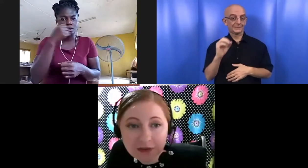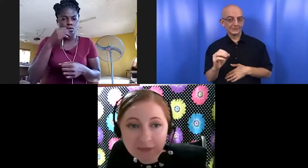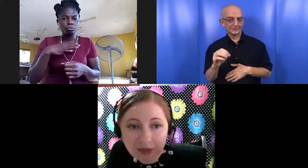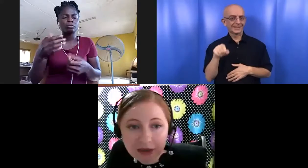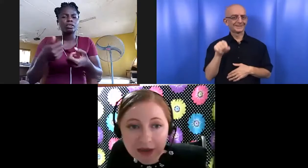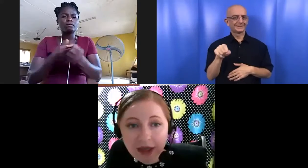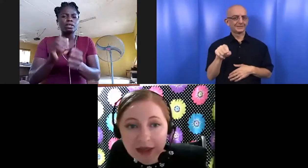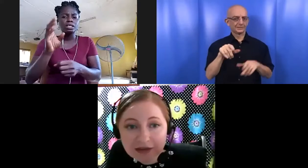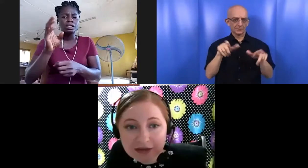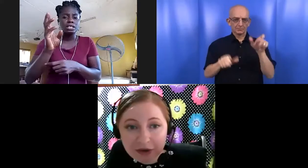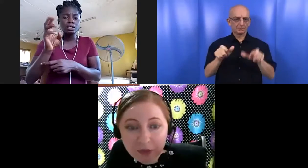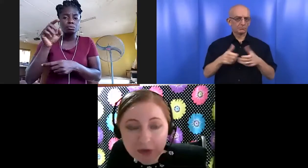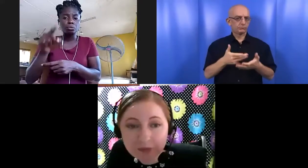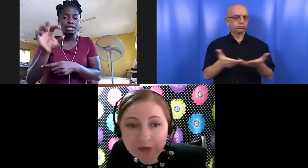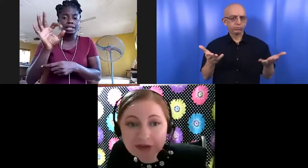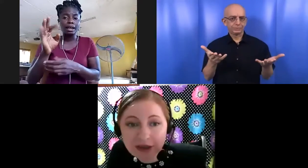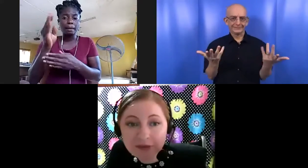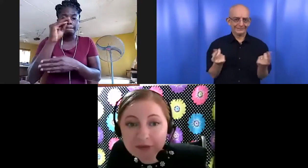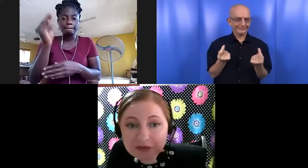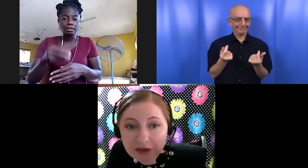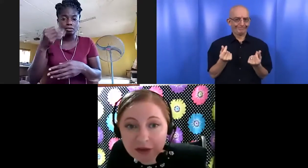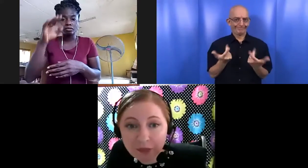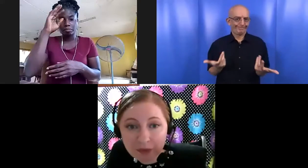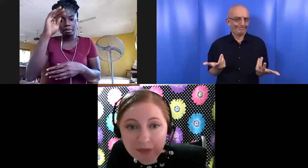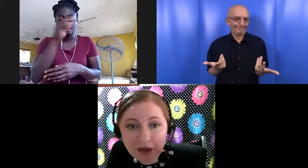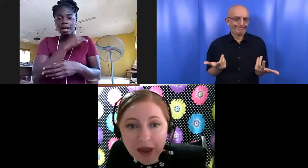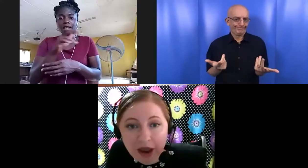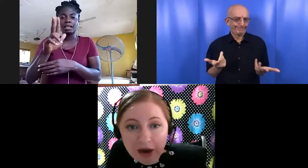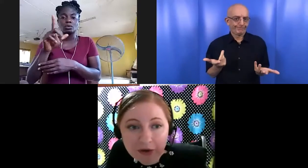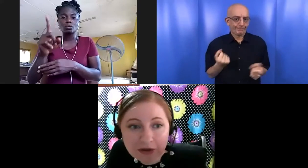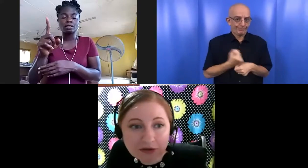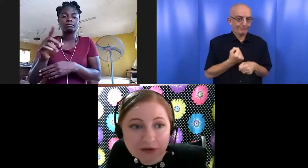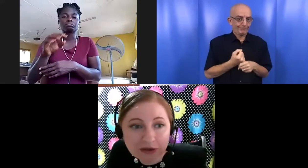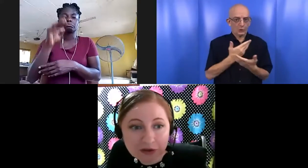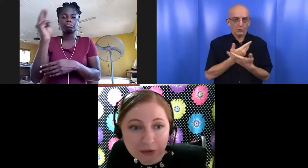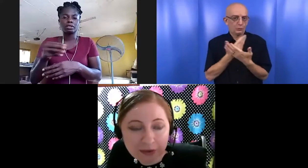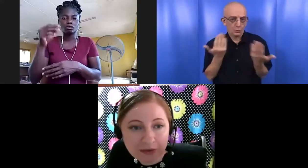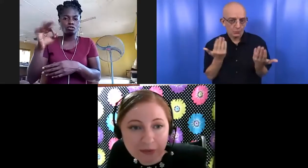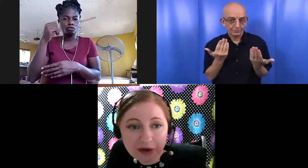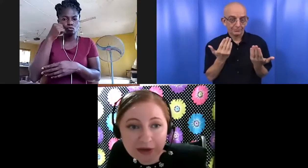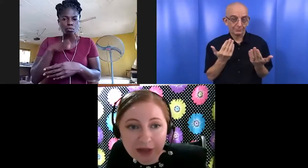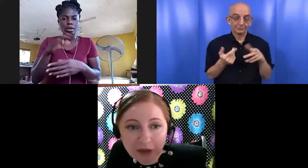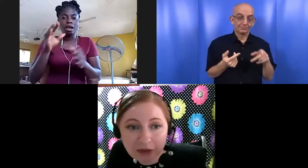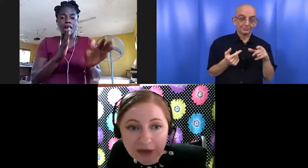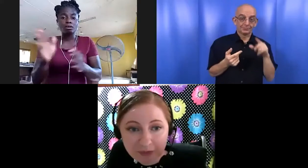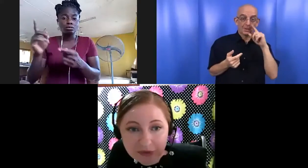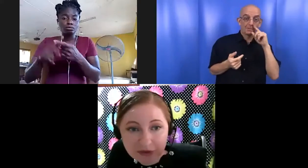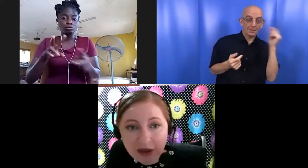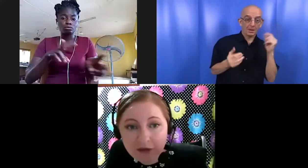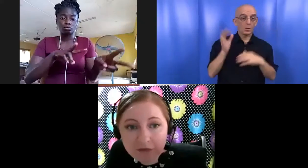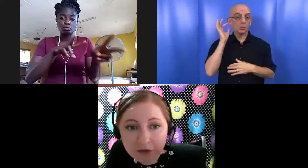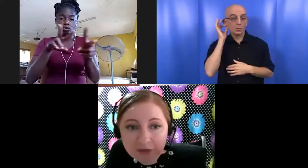46.9% in men and 71.8% in women. According to the survey we carried out in